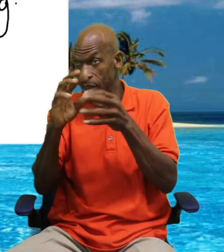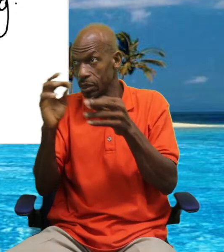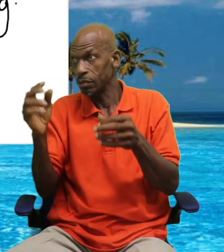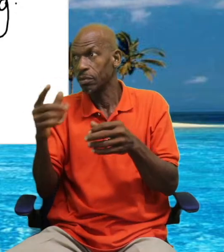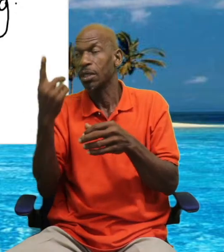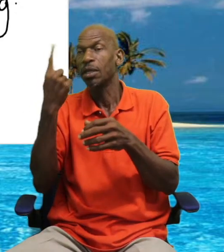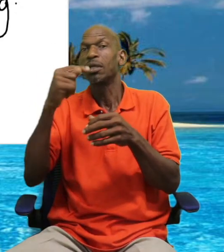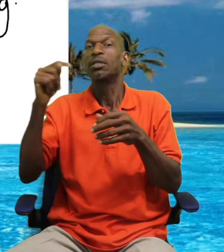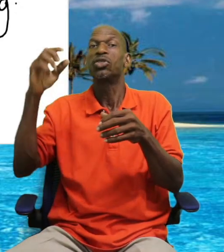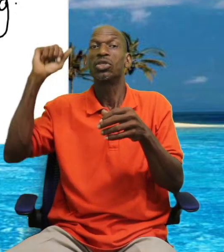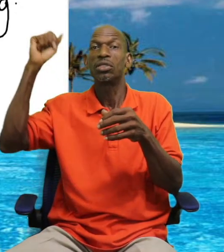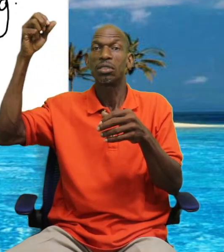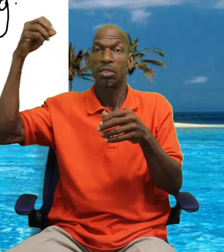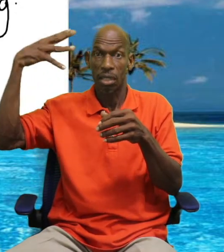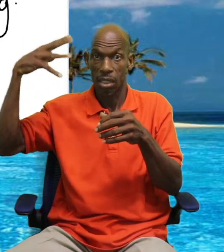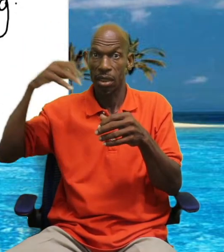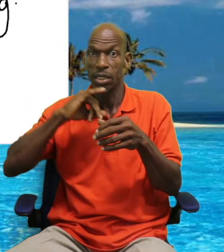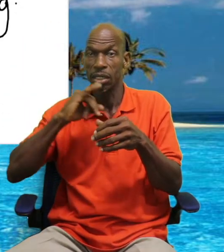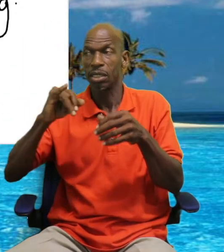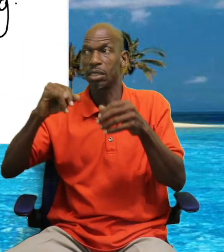the idea the same?